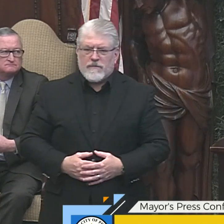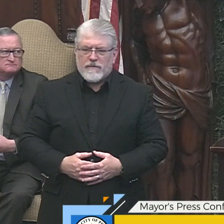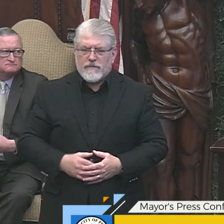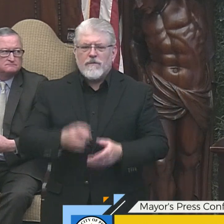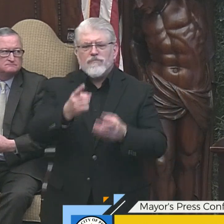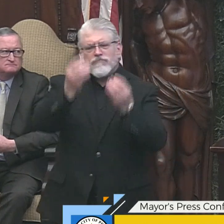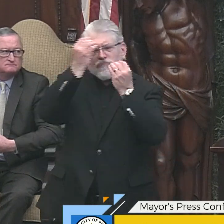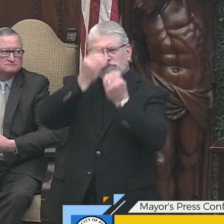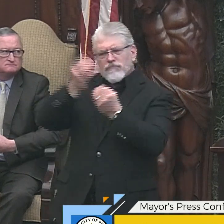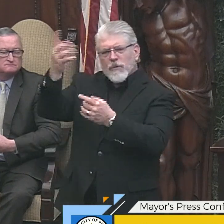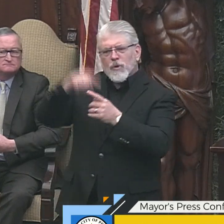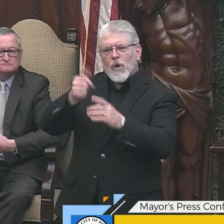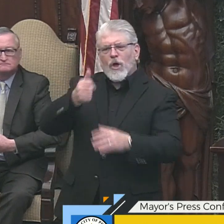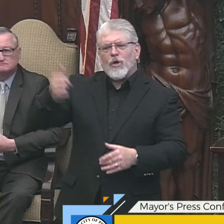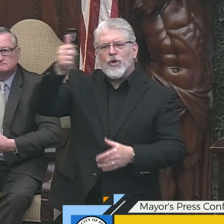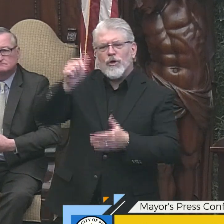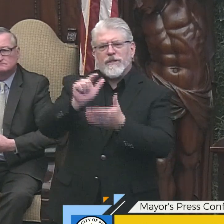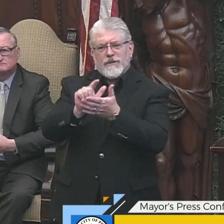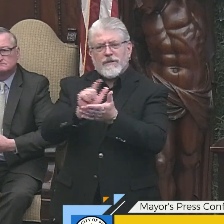pricegouging@attorneygeneral.gov. Again, that's